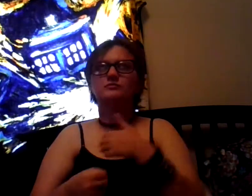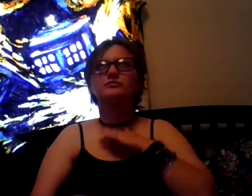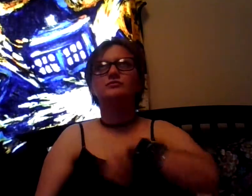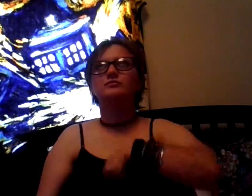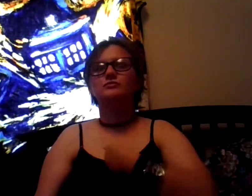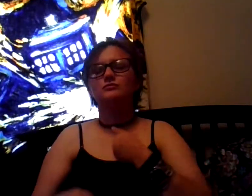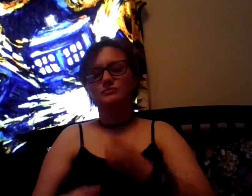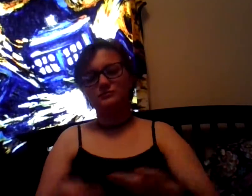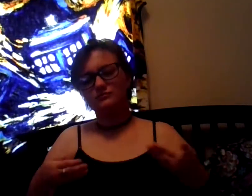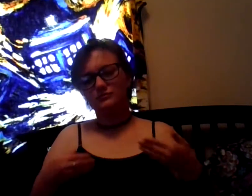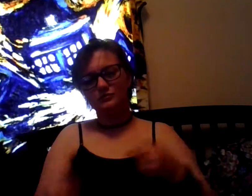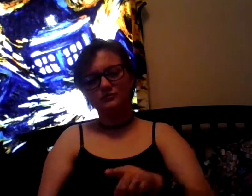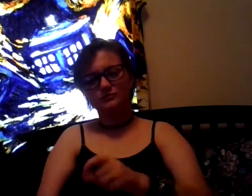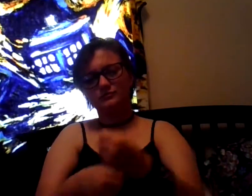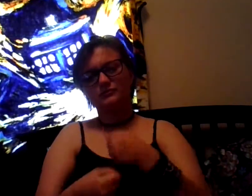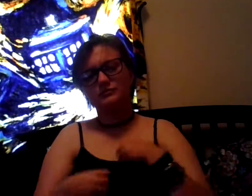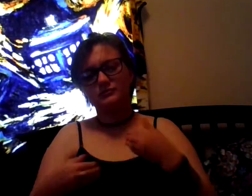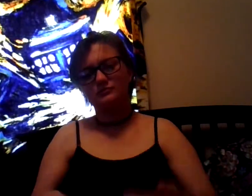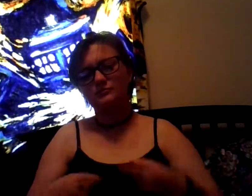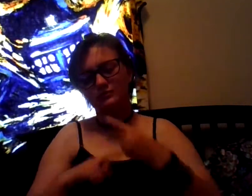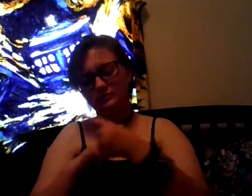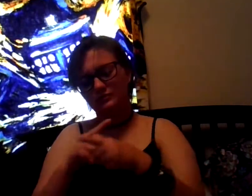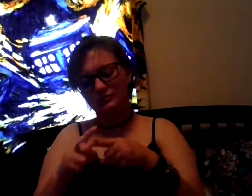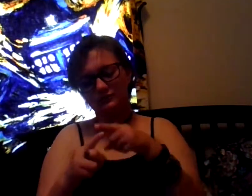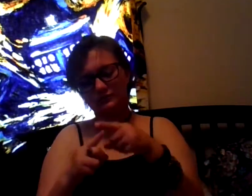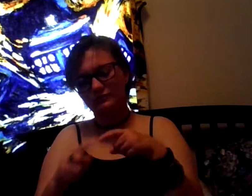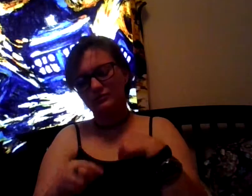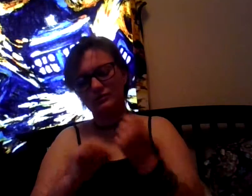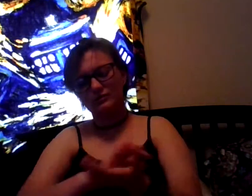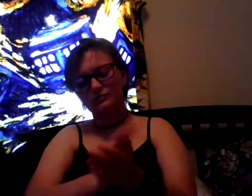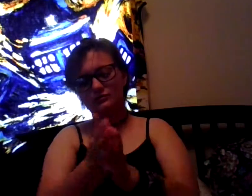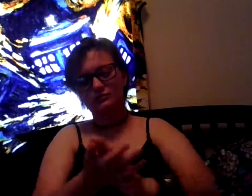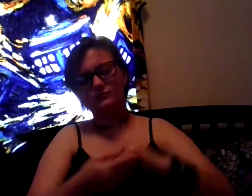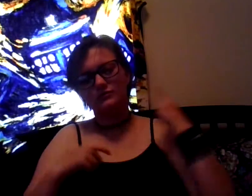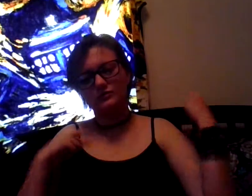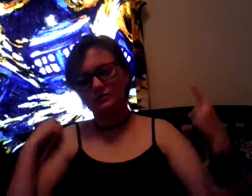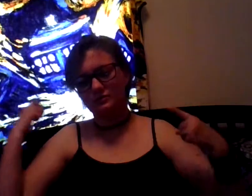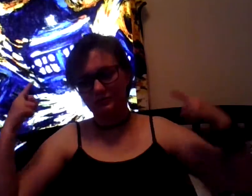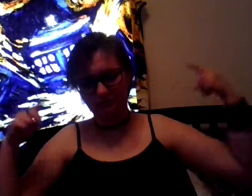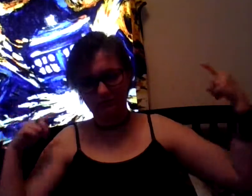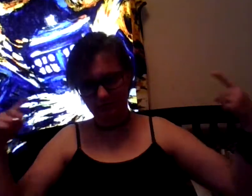Yeah.